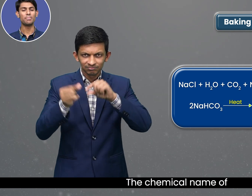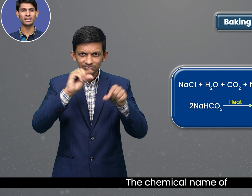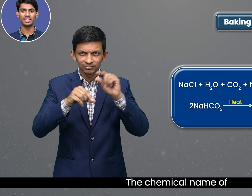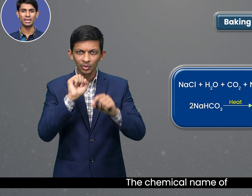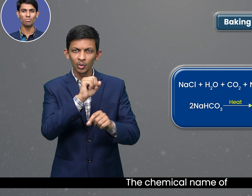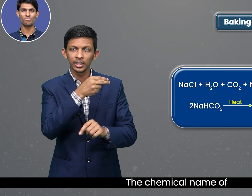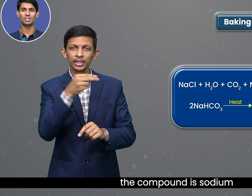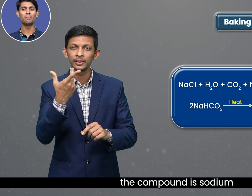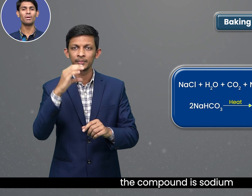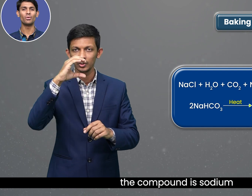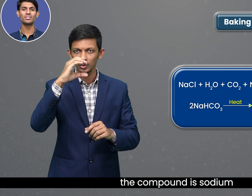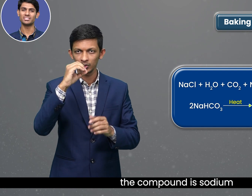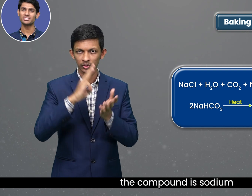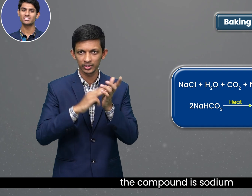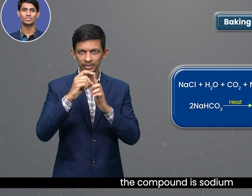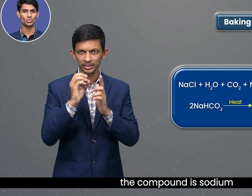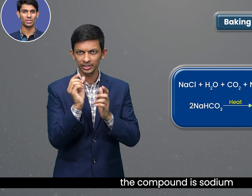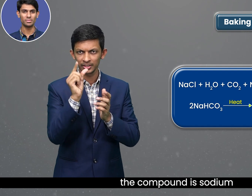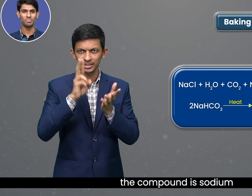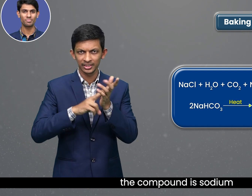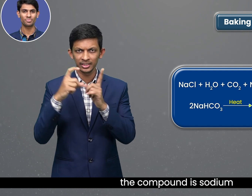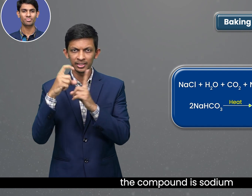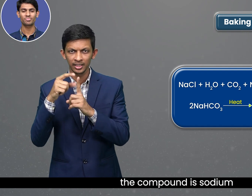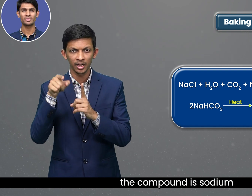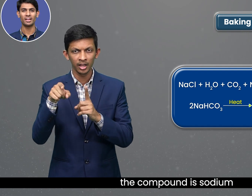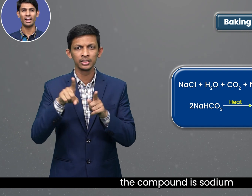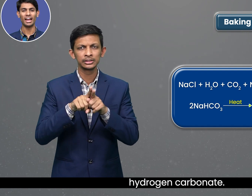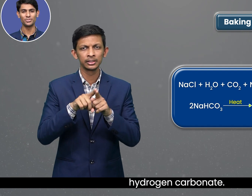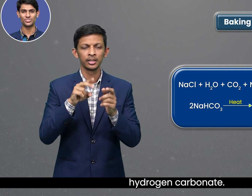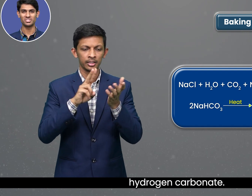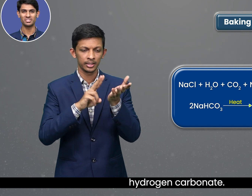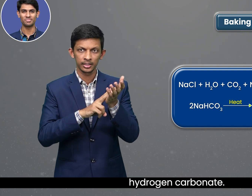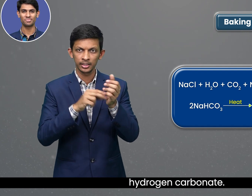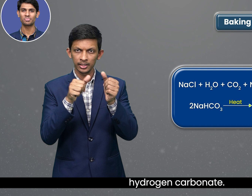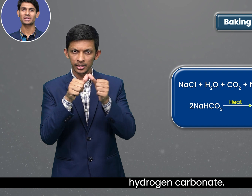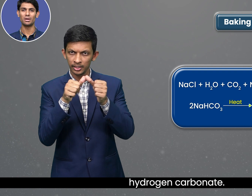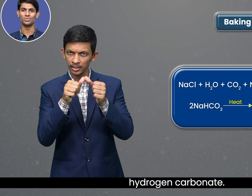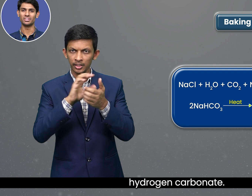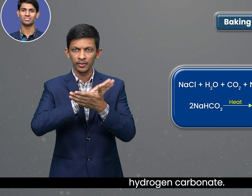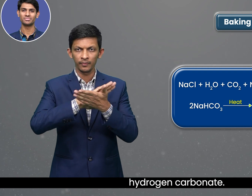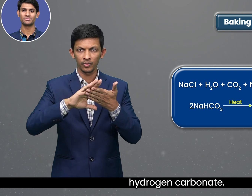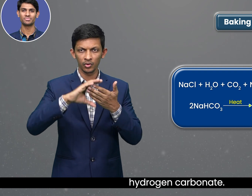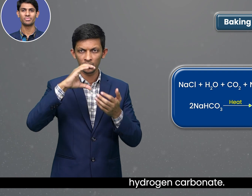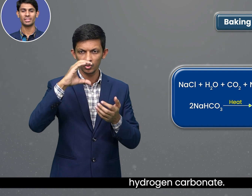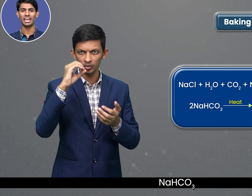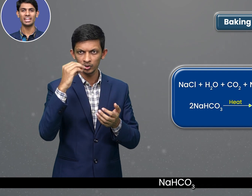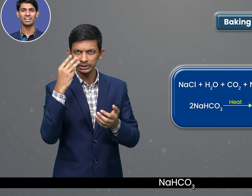The chemical name of the compound is sodium hydrogen carbonate,